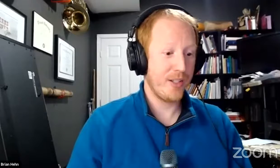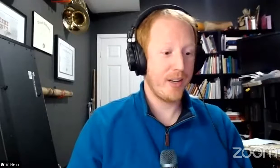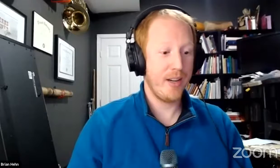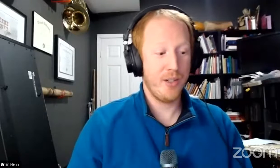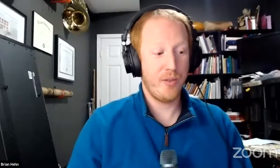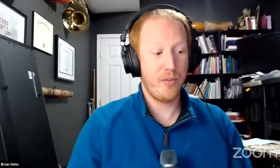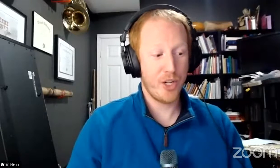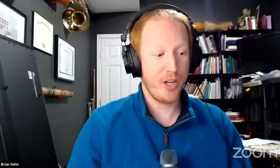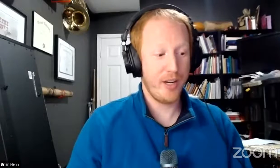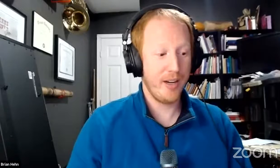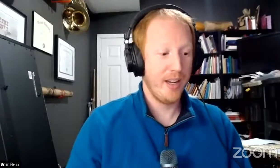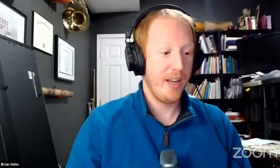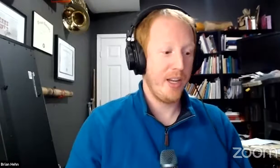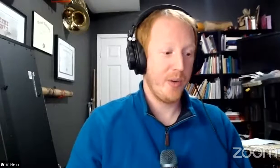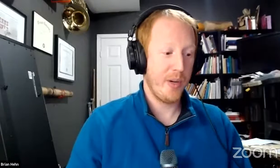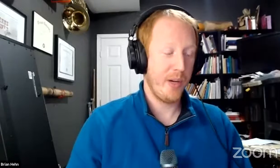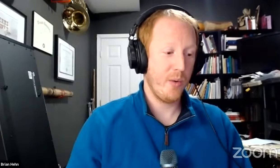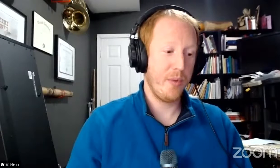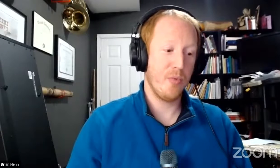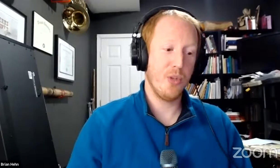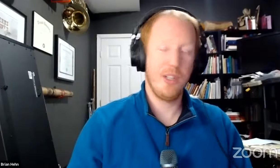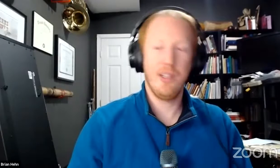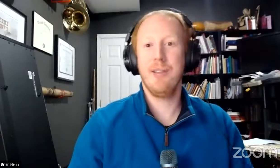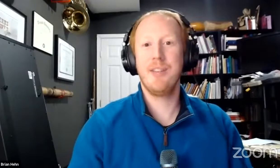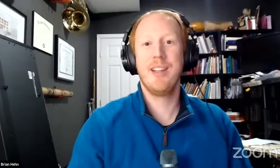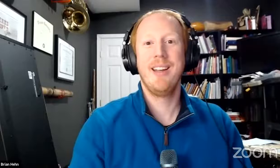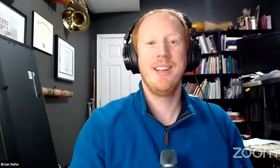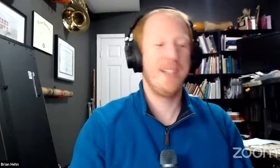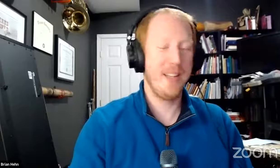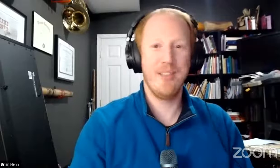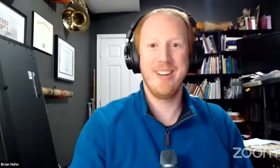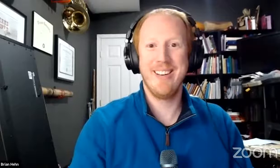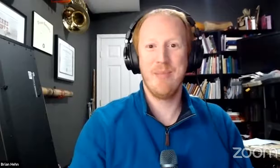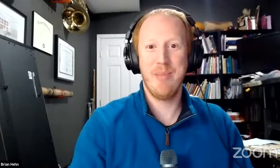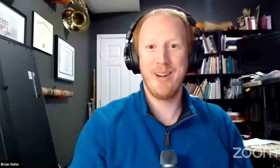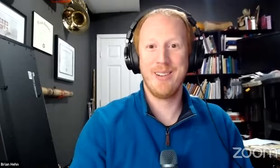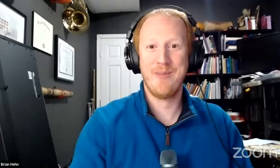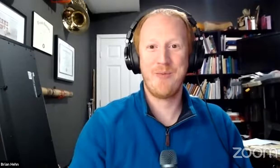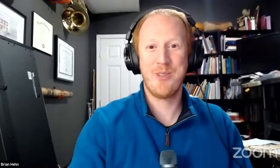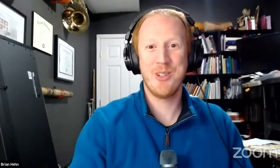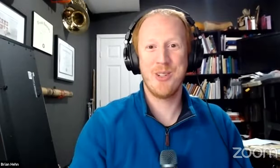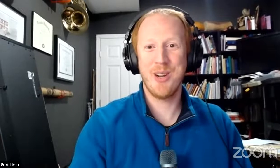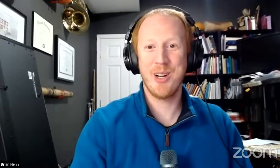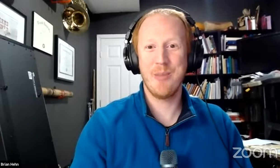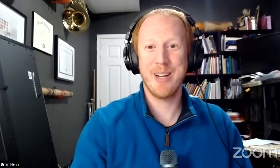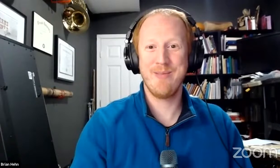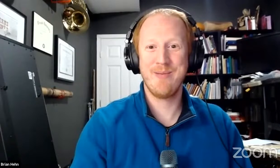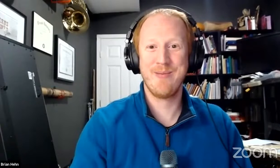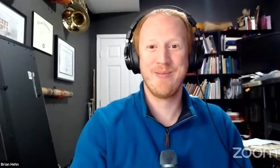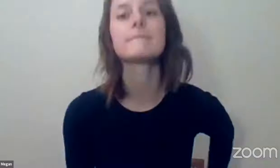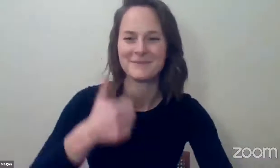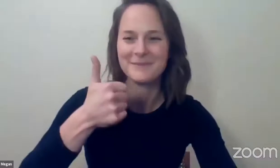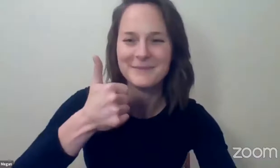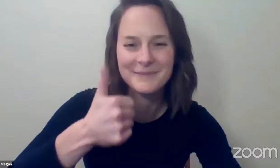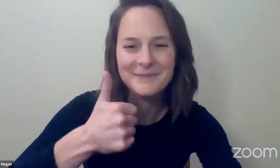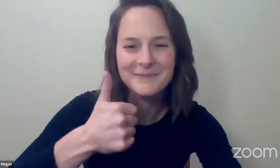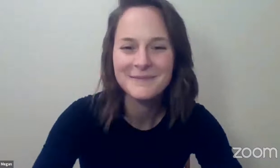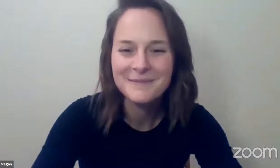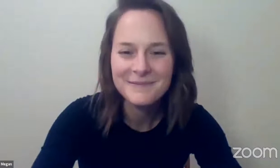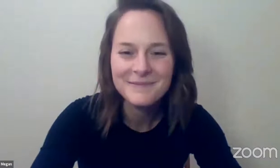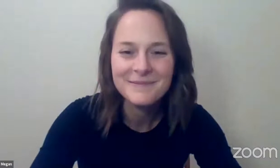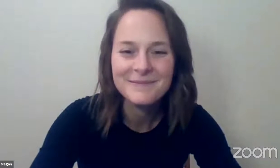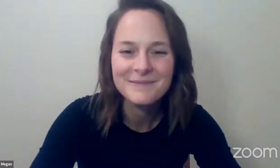It's really great. So just a quick word about copyrights on these. So these videos are offered free, and